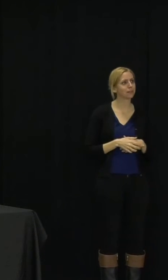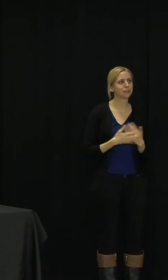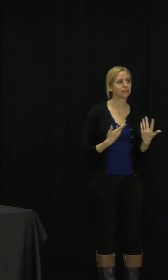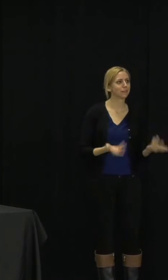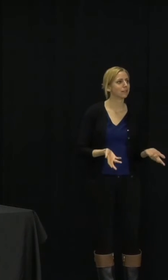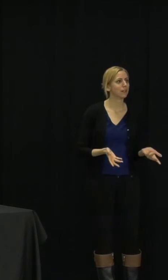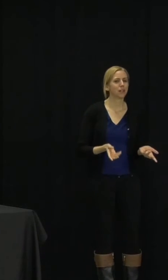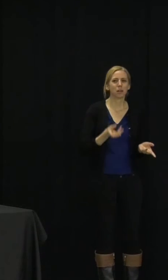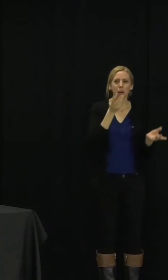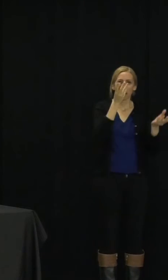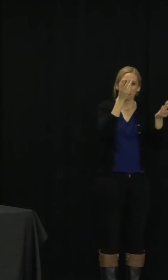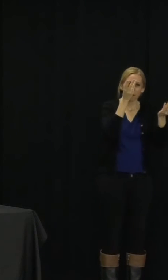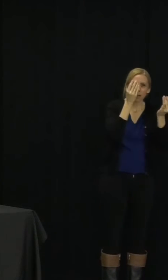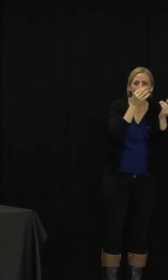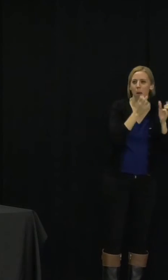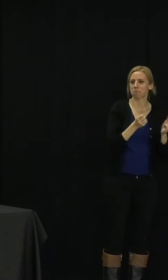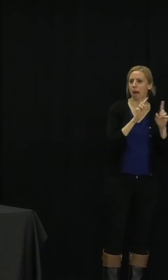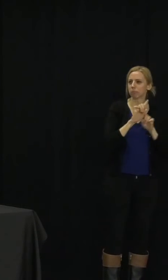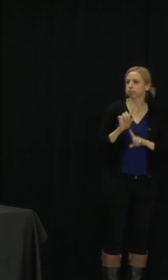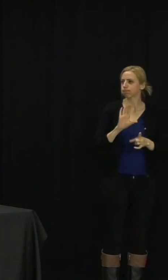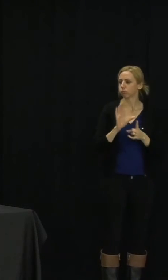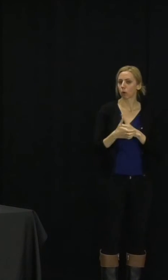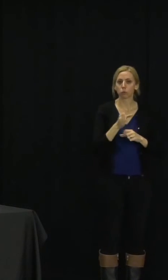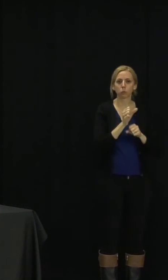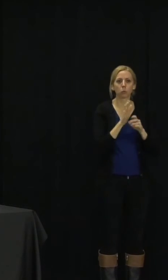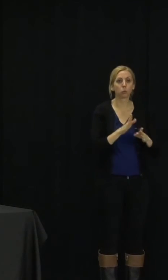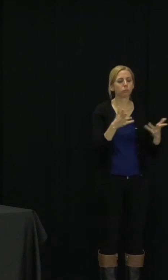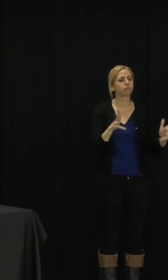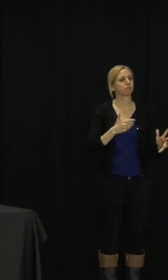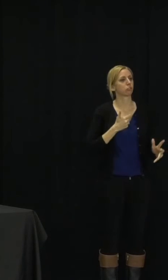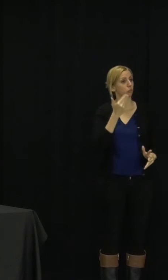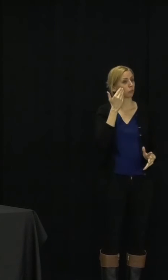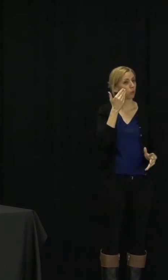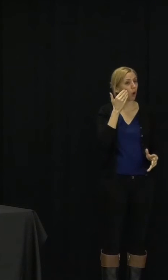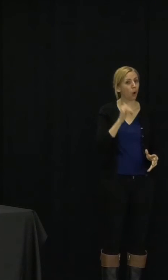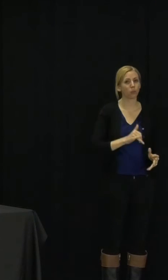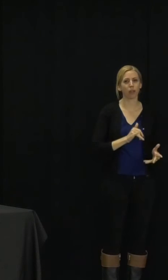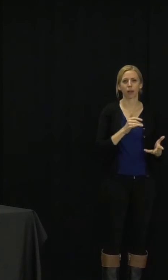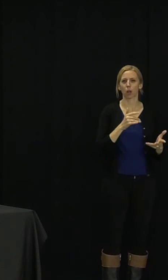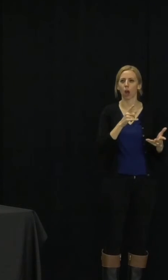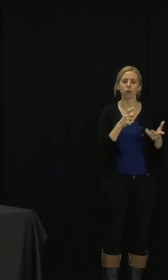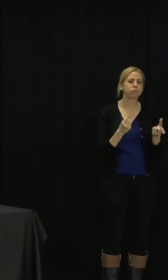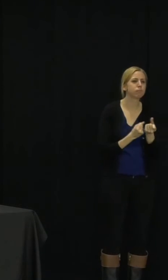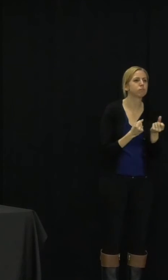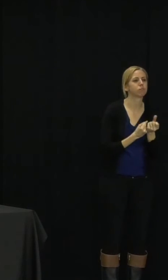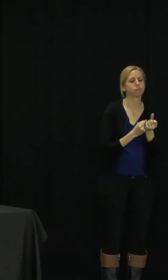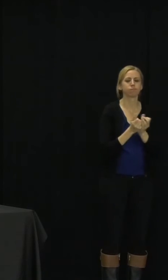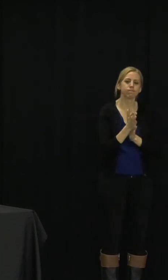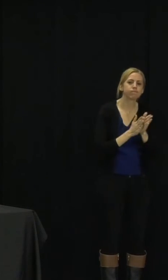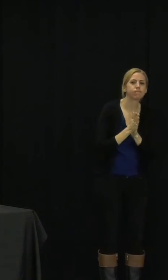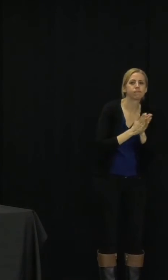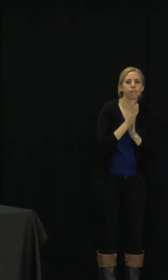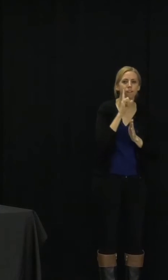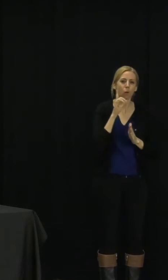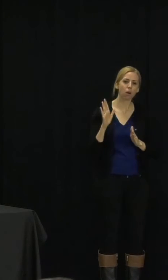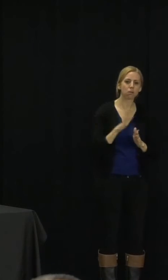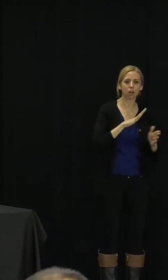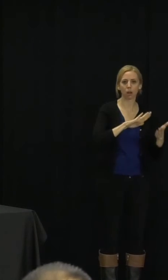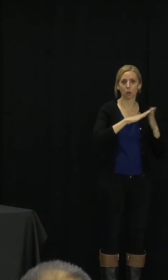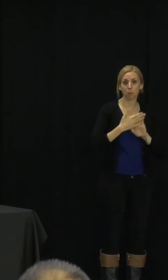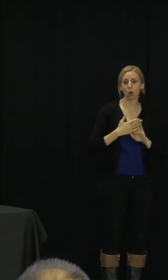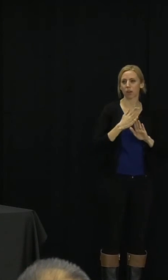a funder? How can we measure it? I also know there's been a resistance in the arts field to measuring impact. There are some I know that say,